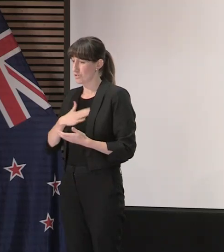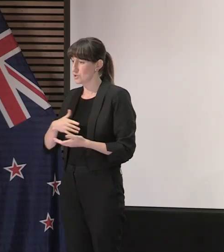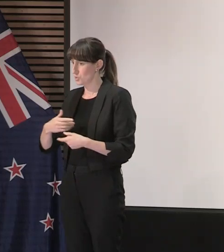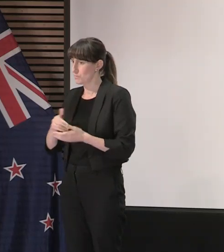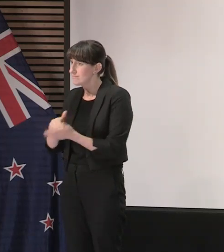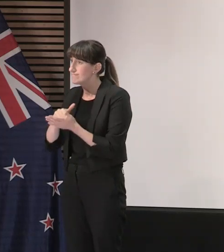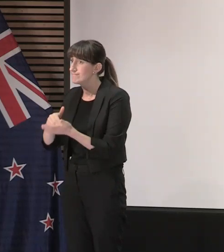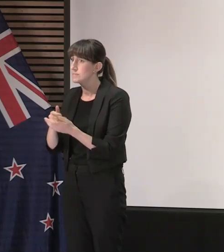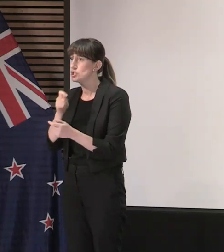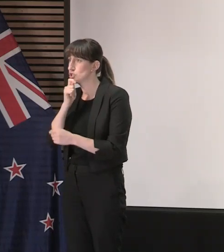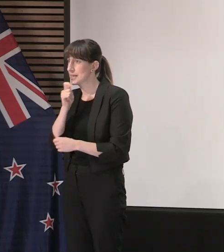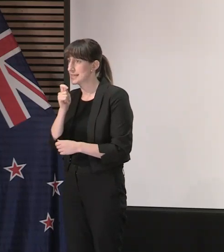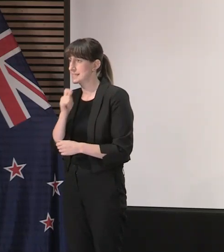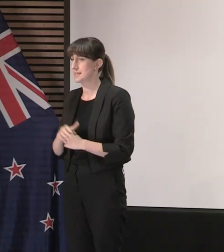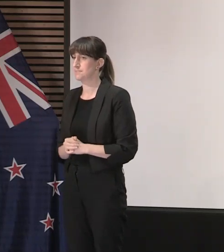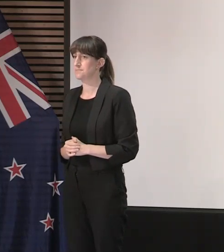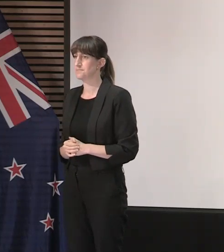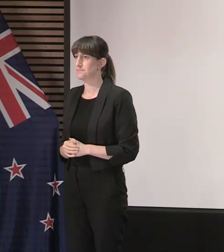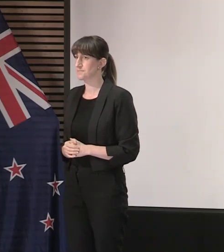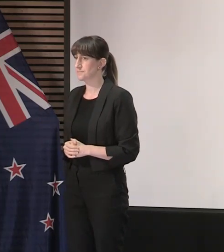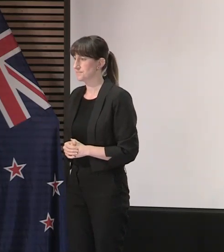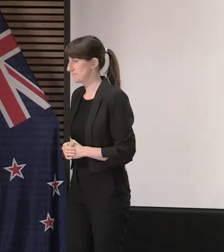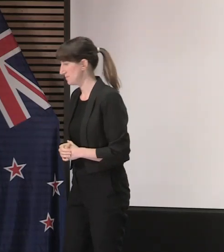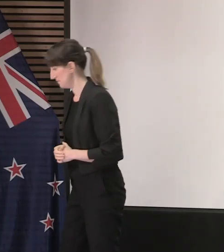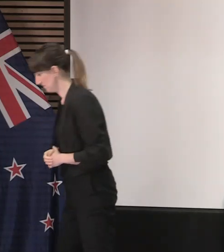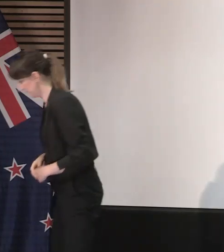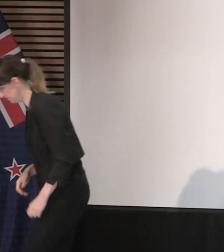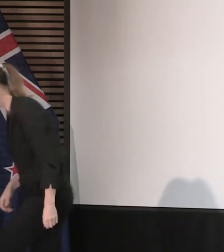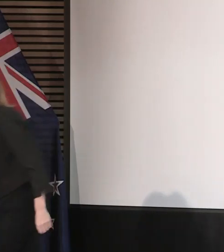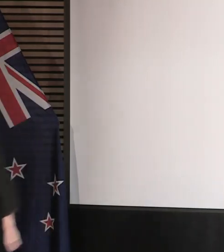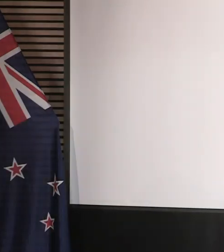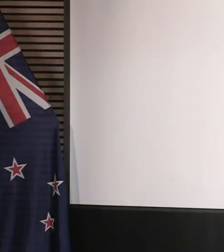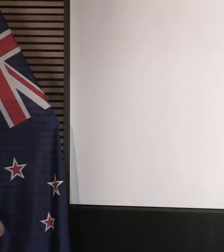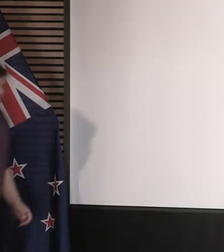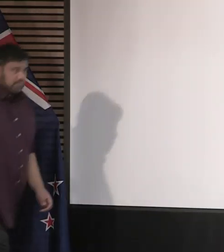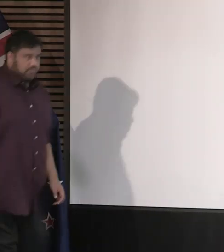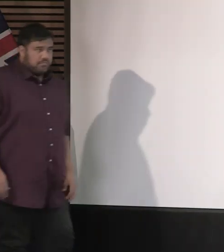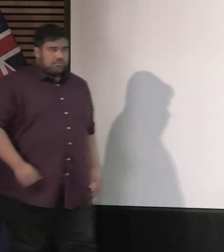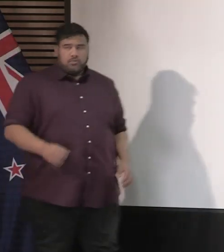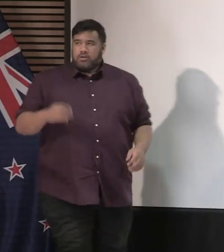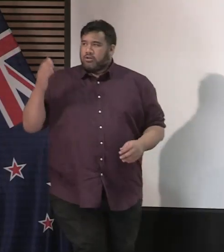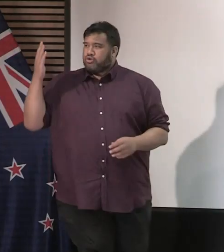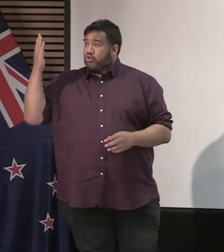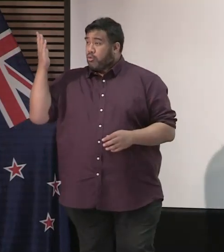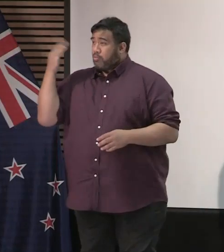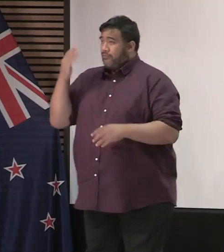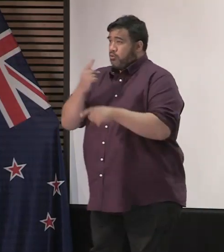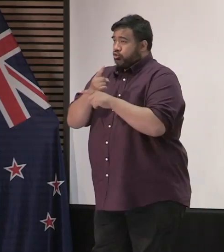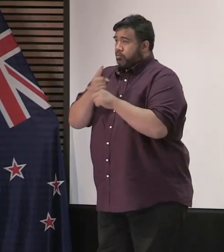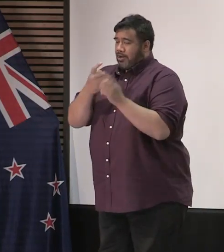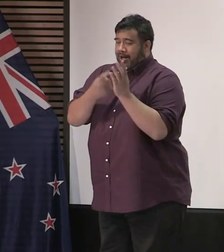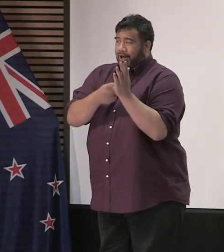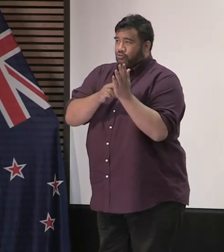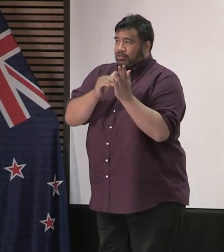journalism that we require right now. Will this fast track the merger between RNZ or TVNZ or have any impact on that